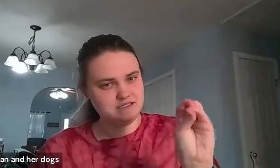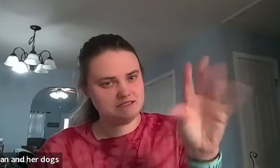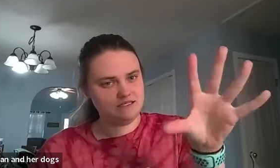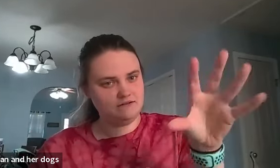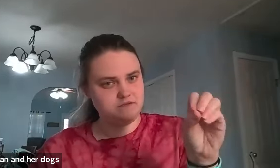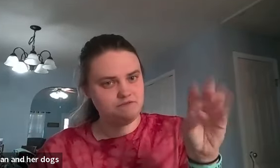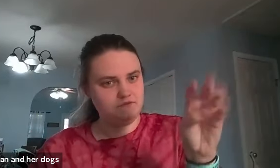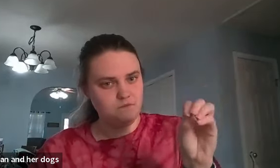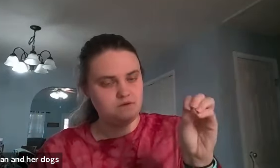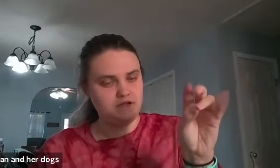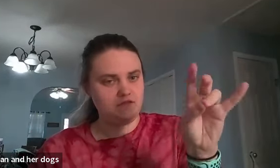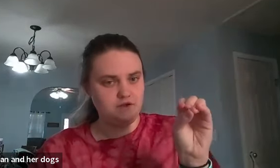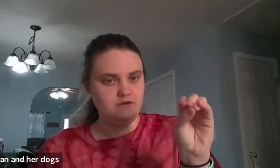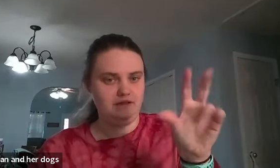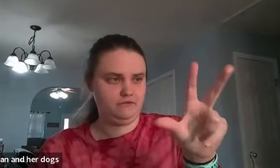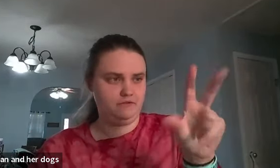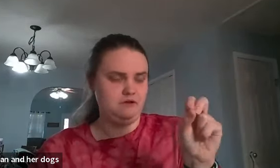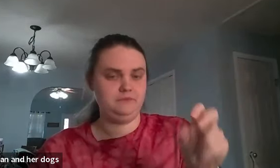60, 50, 40, 30, like 30.